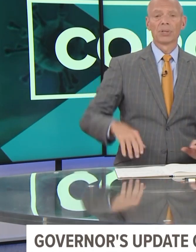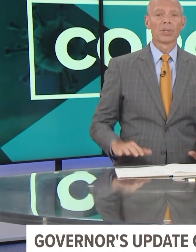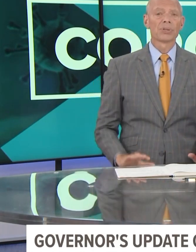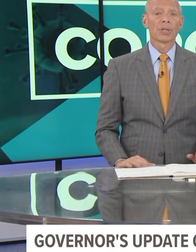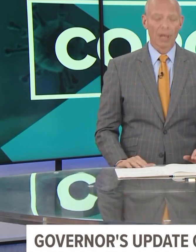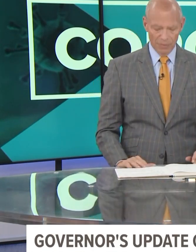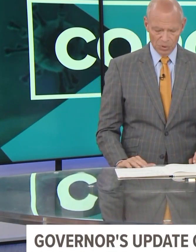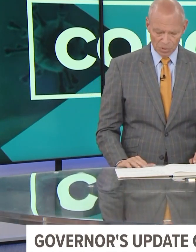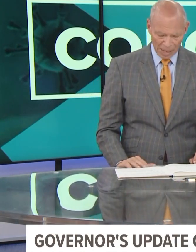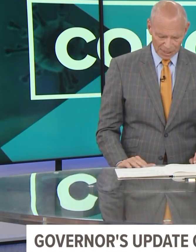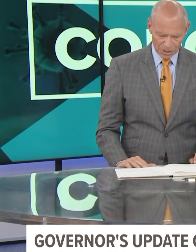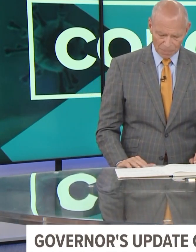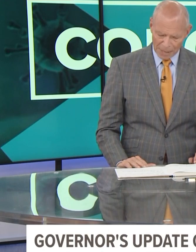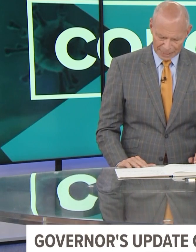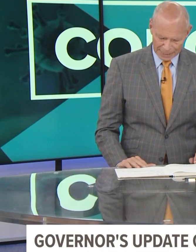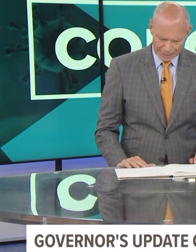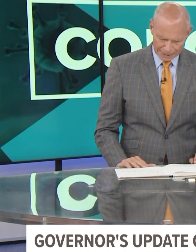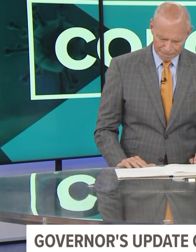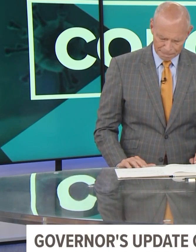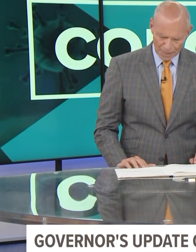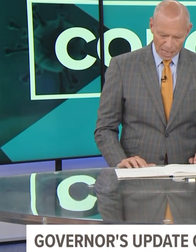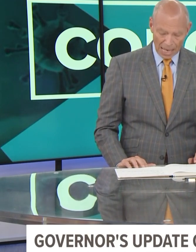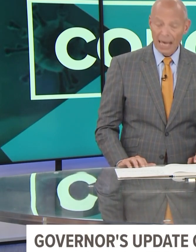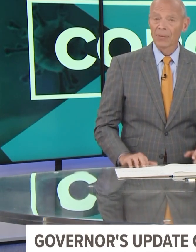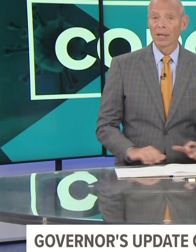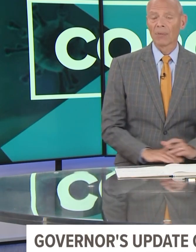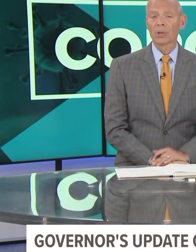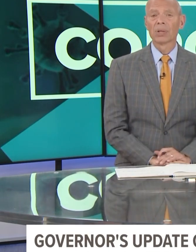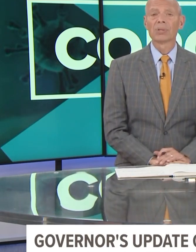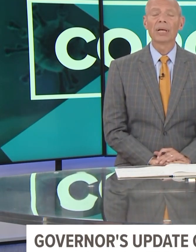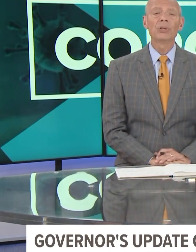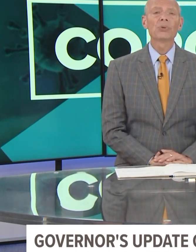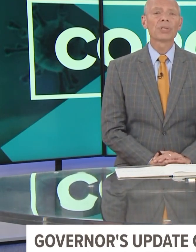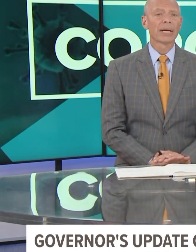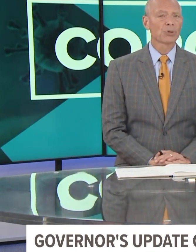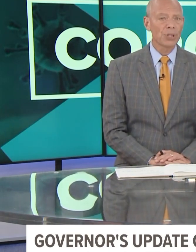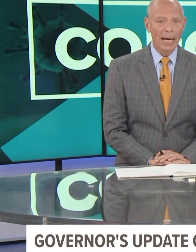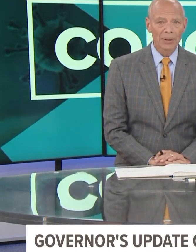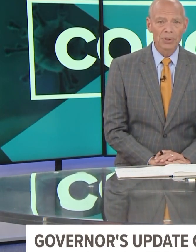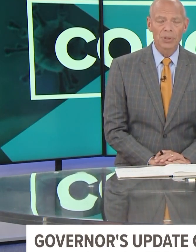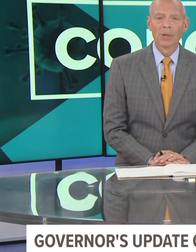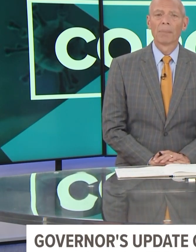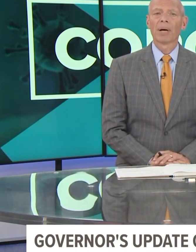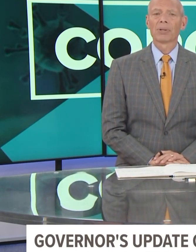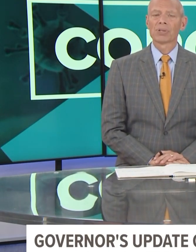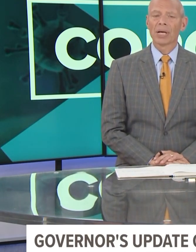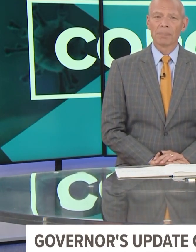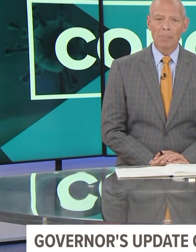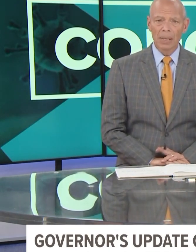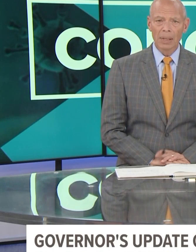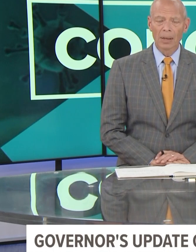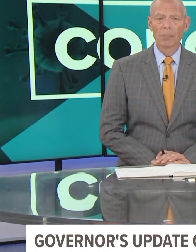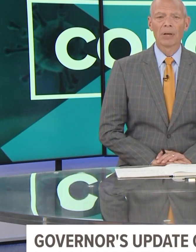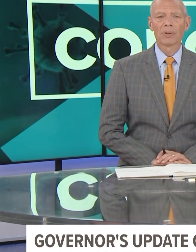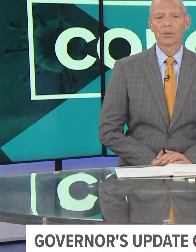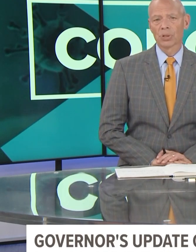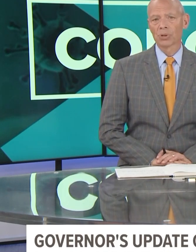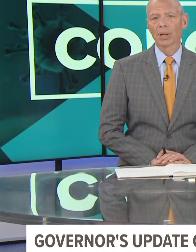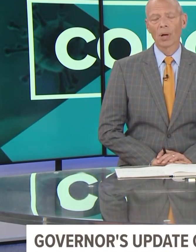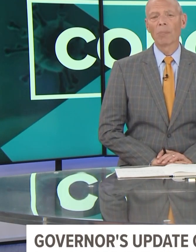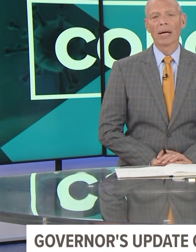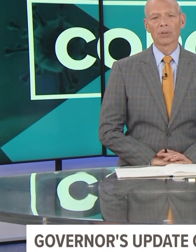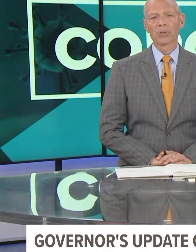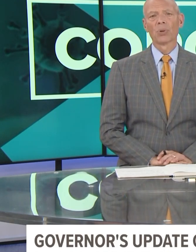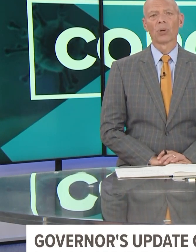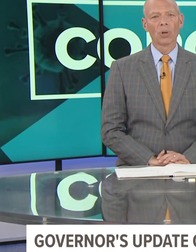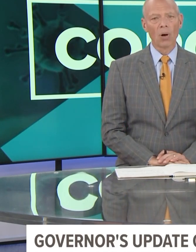decrease since the governor's mask mandate. And the governor continues to get challenged by the state media about the decision